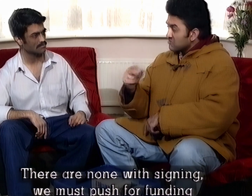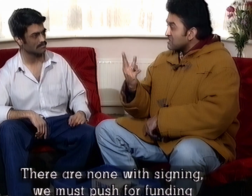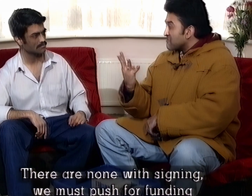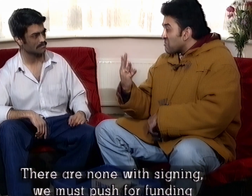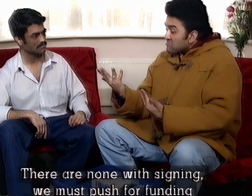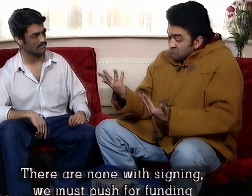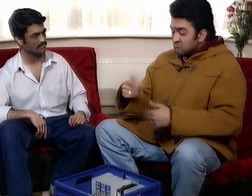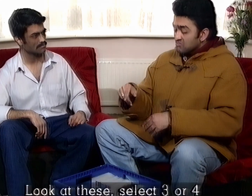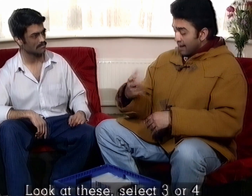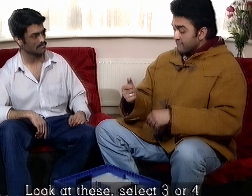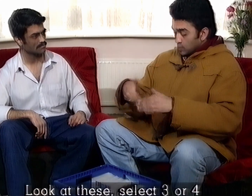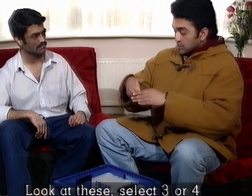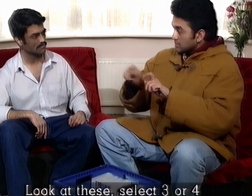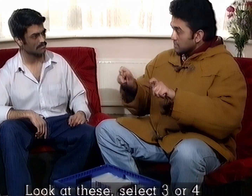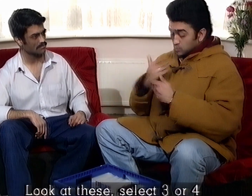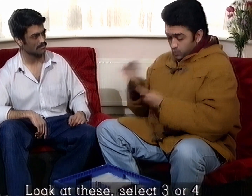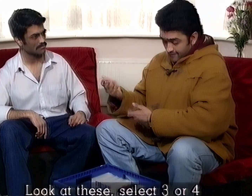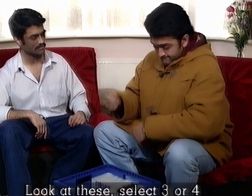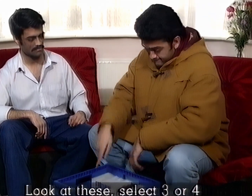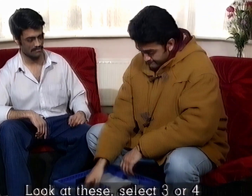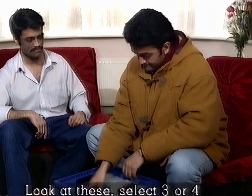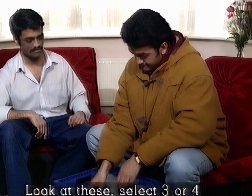future. Have a look at these. You can select 3 or 4.